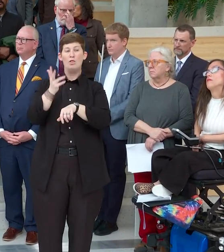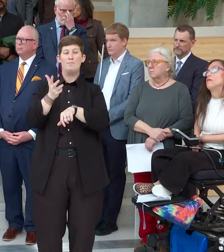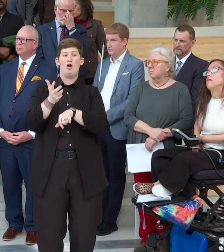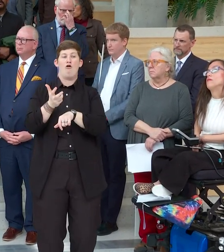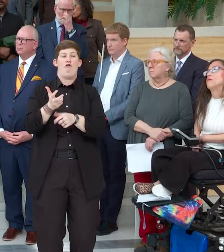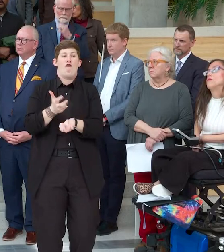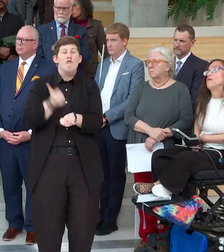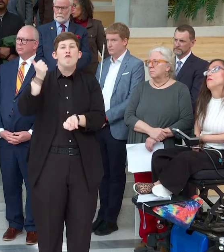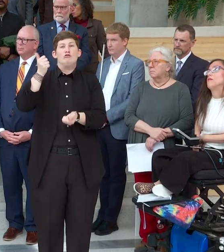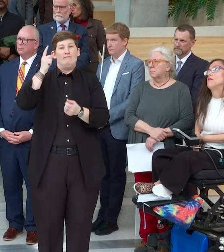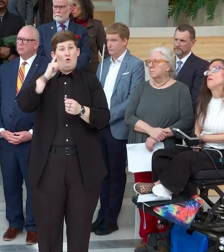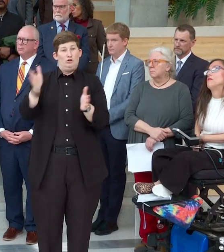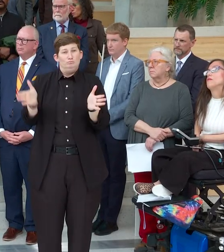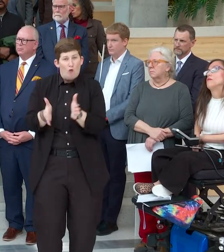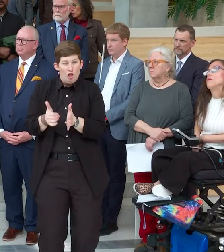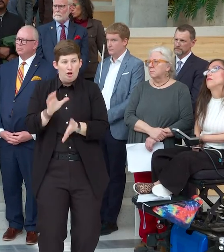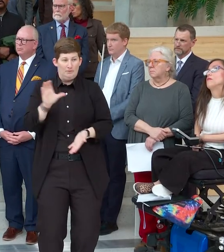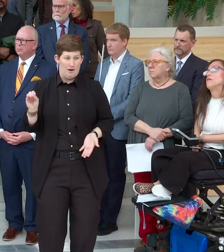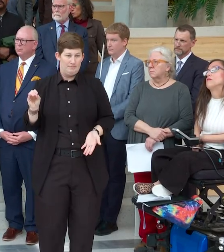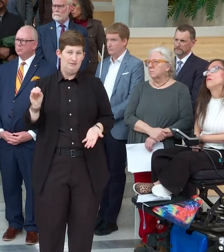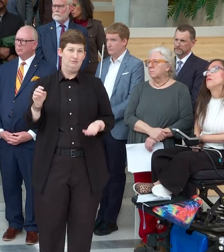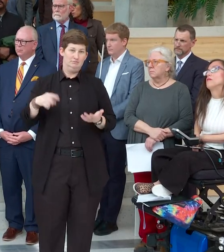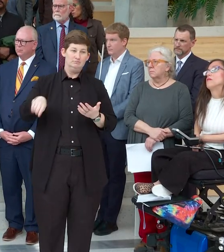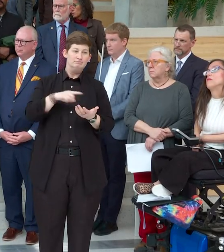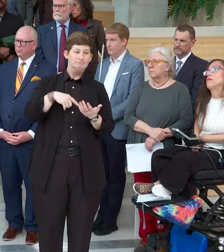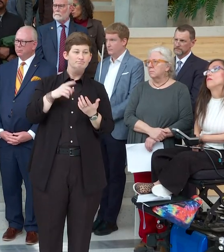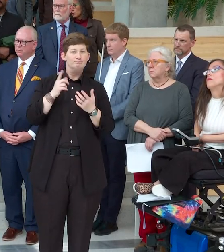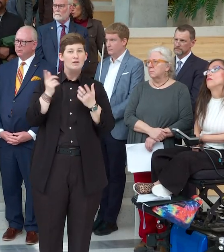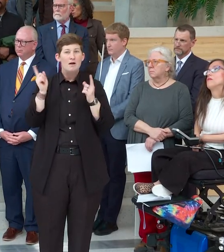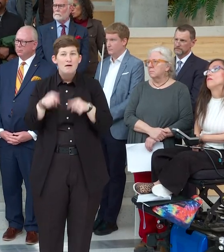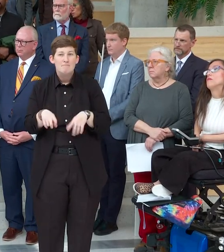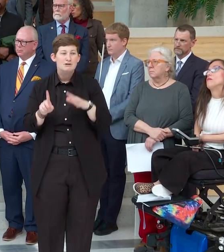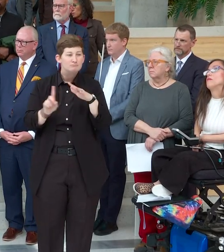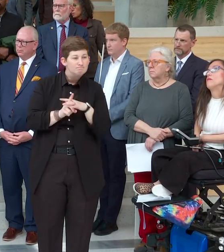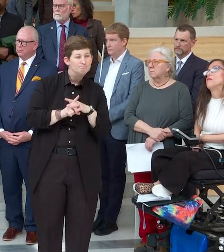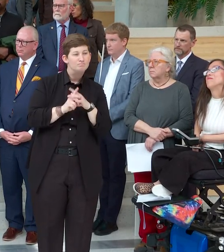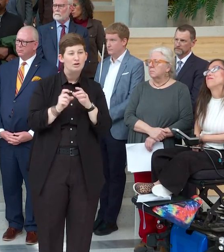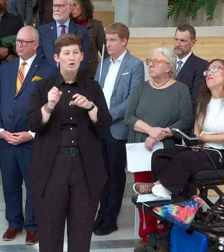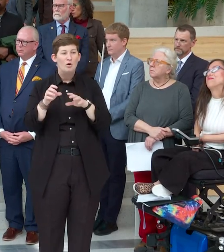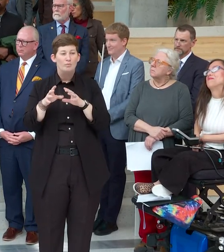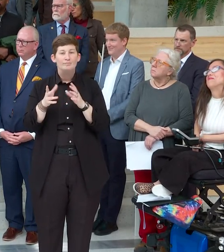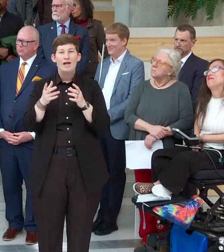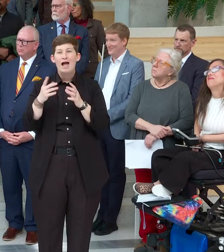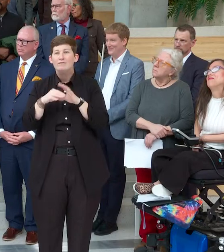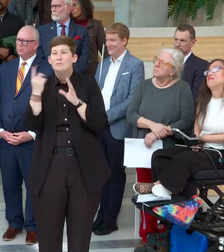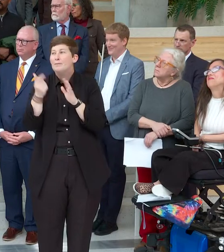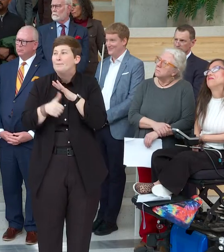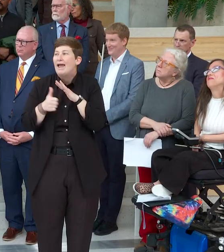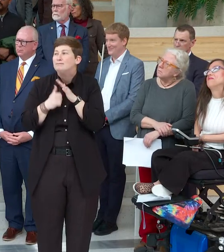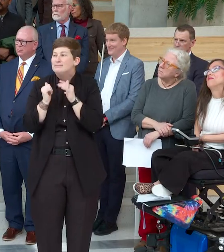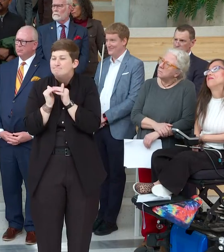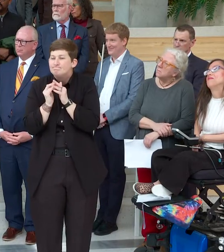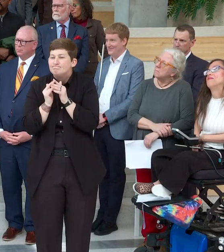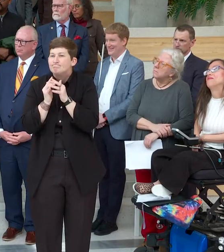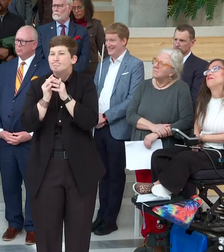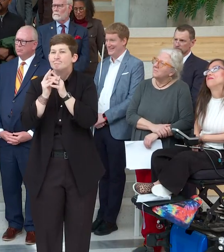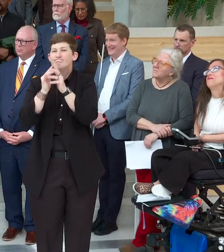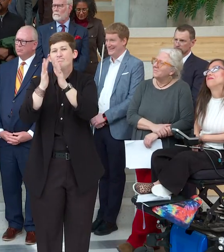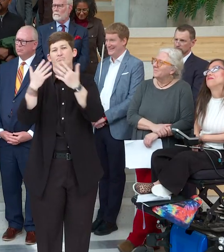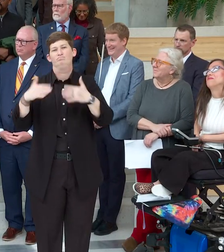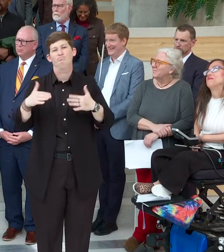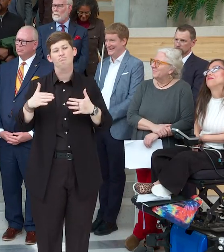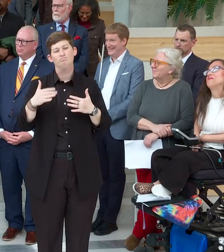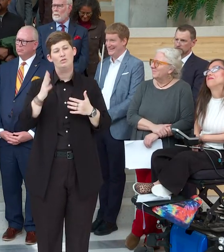businesses that are operating out of somebody's basement. That's a joke. I don't know that they're operating out of somebody's basement. My jokes have failed lately.